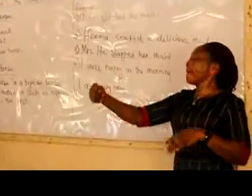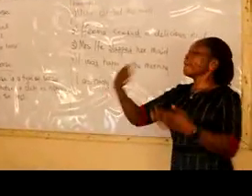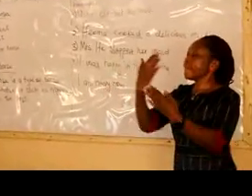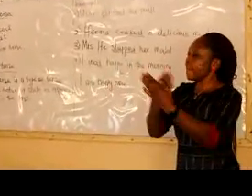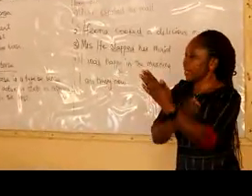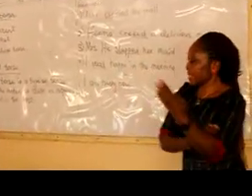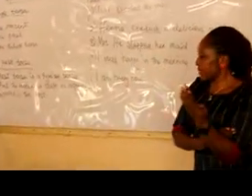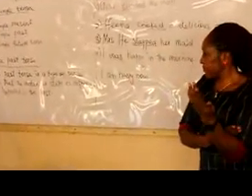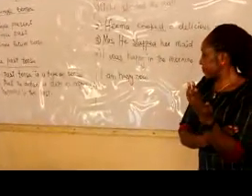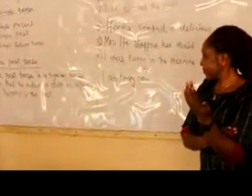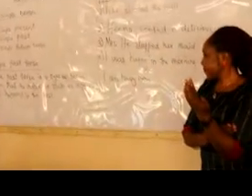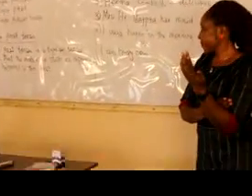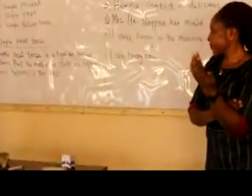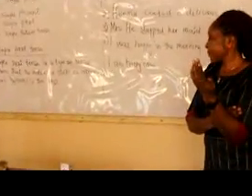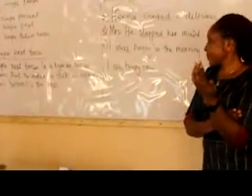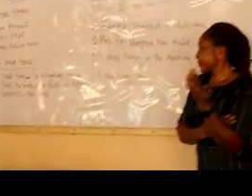simple present.